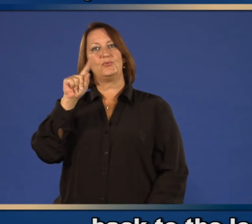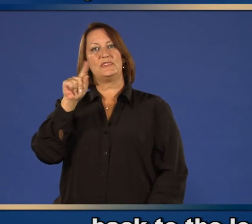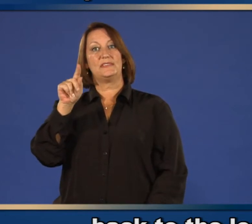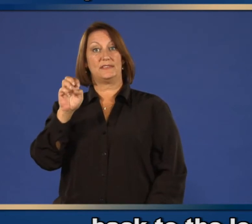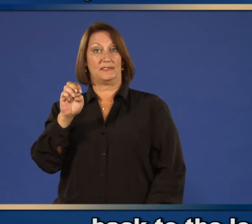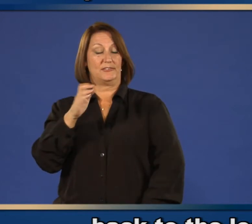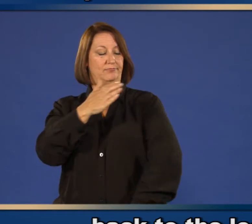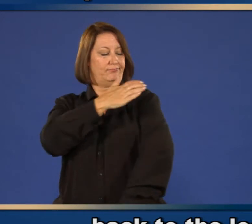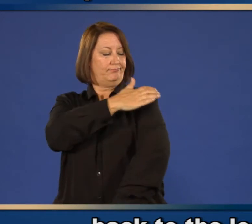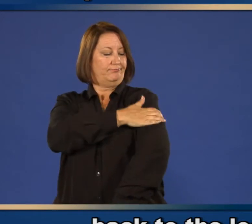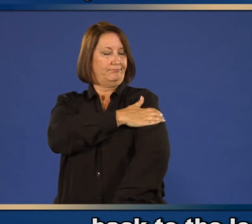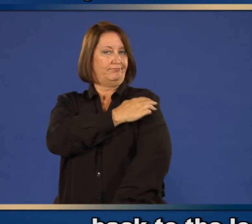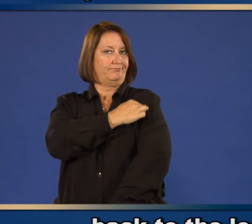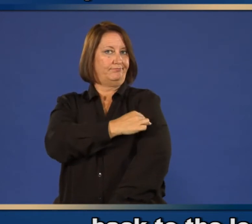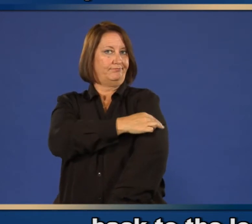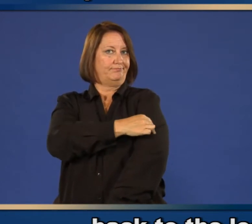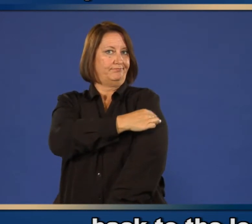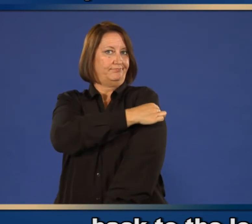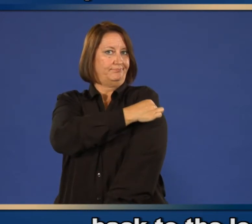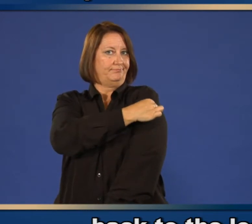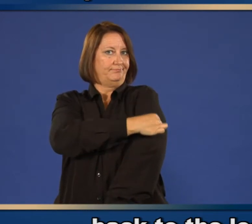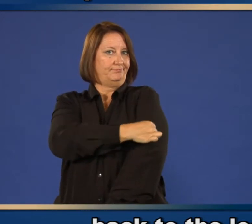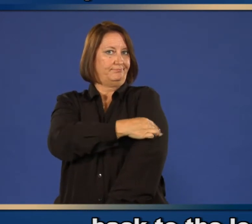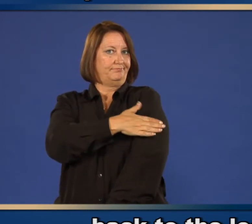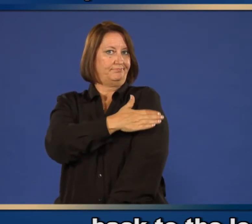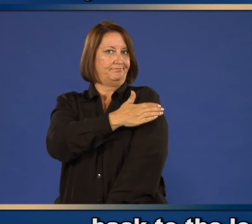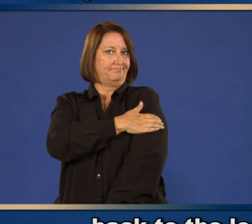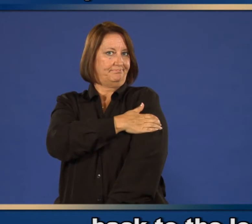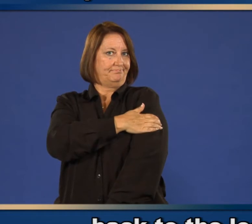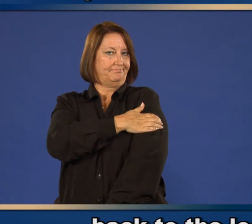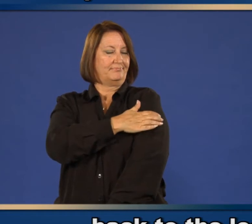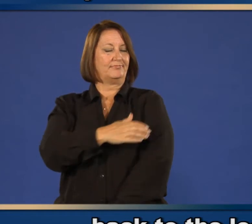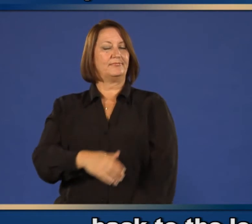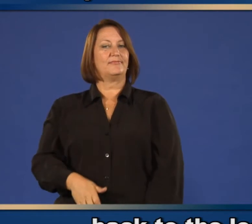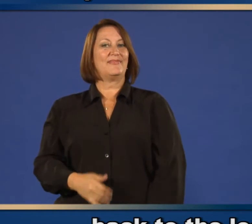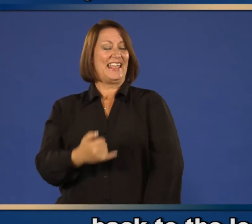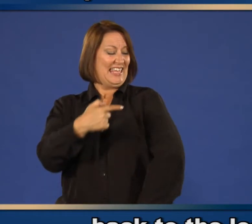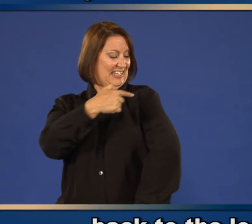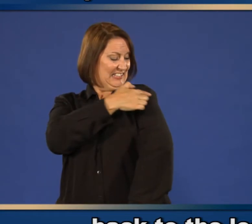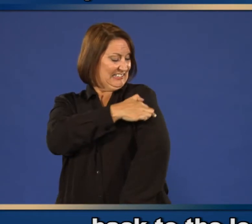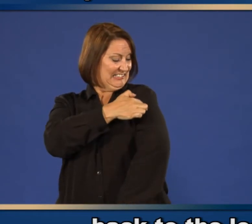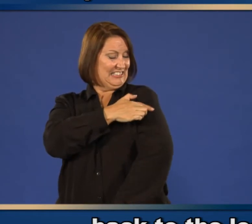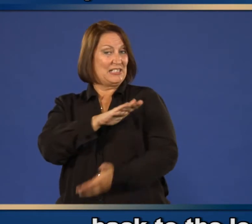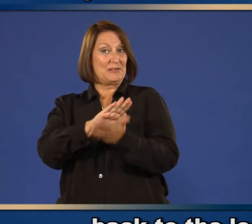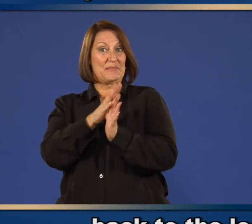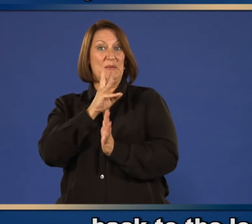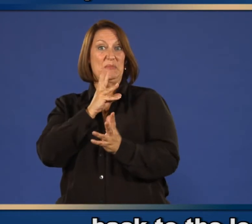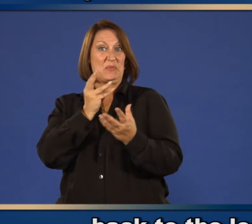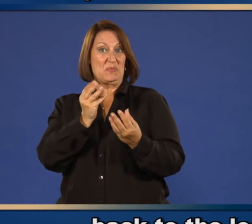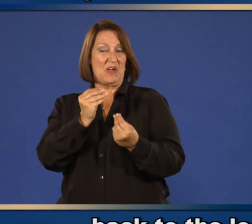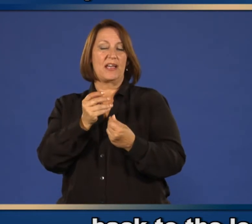If the gauze covering the vaccination site gets wet, change it.